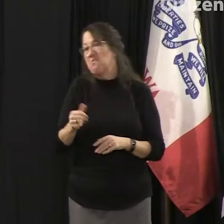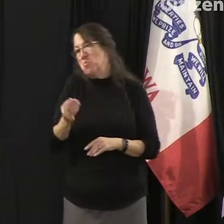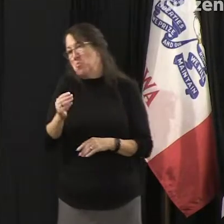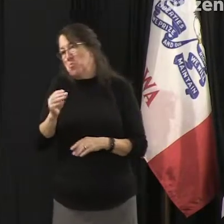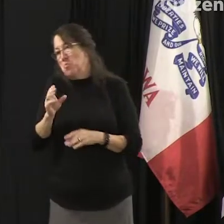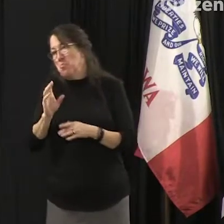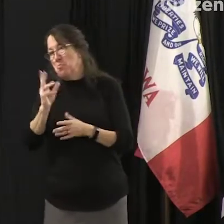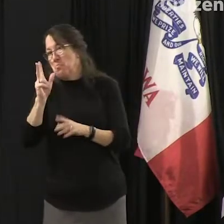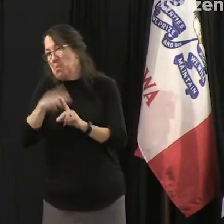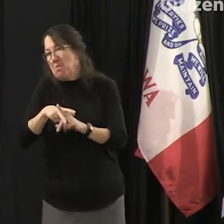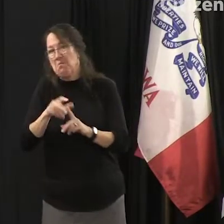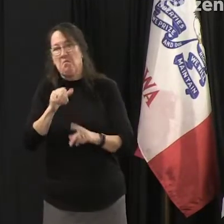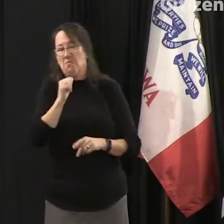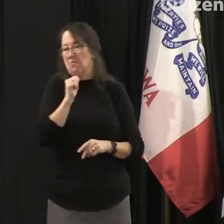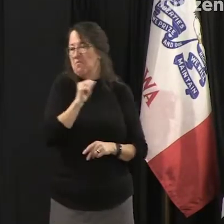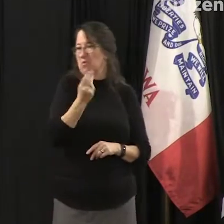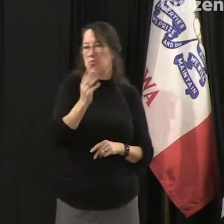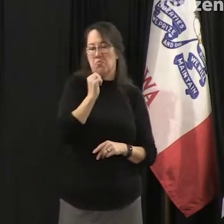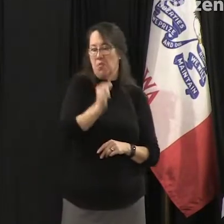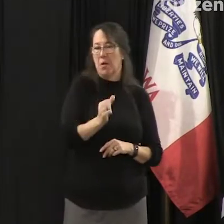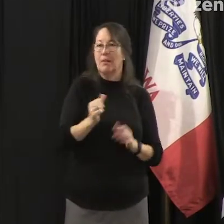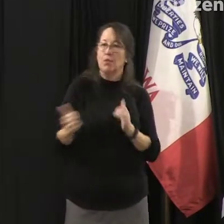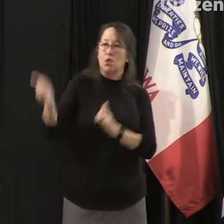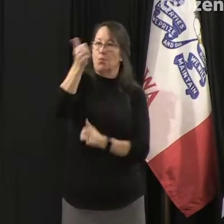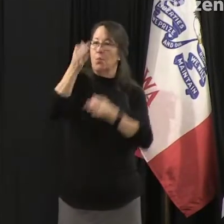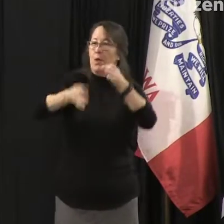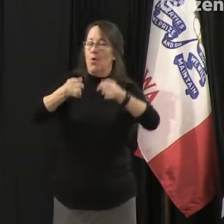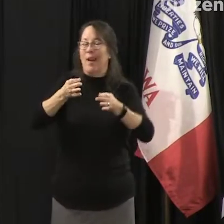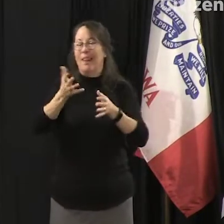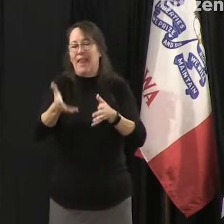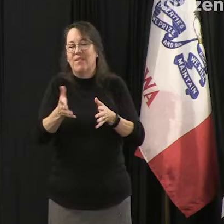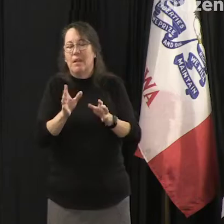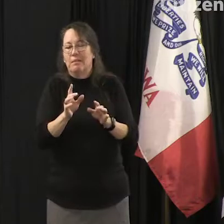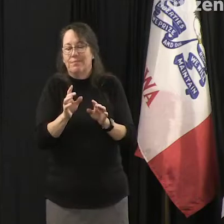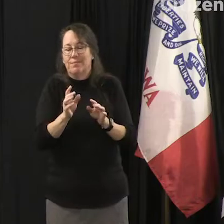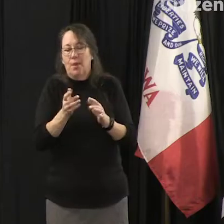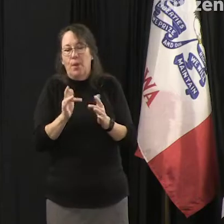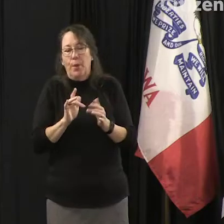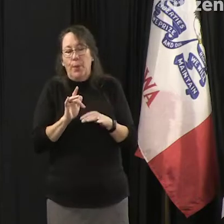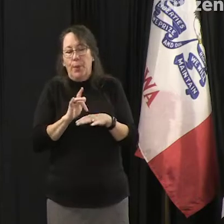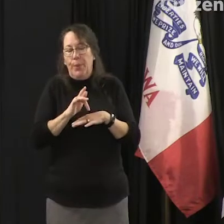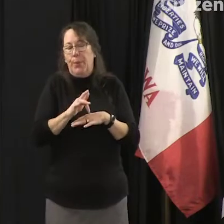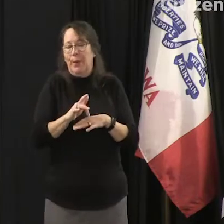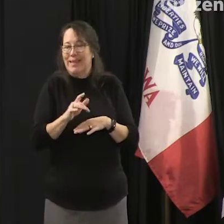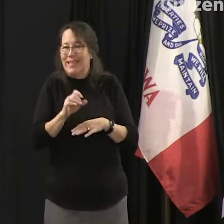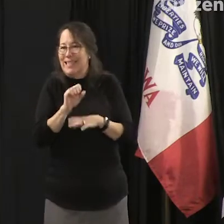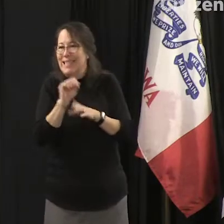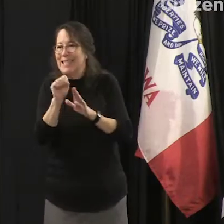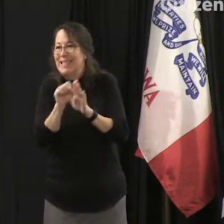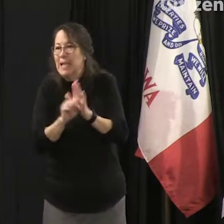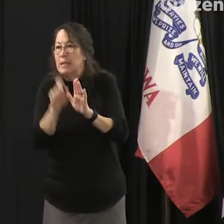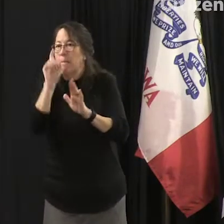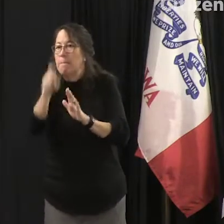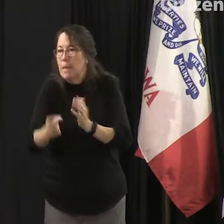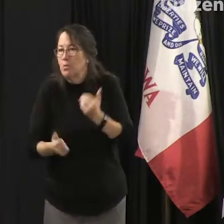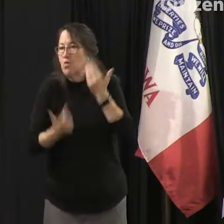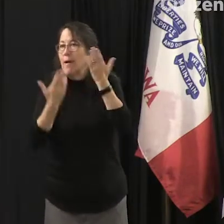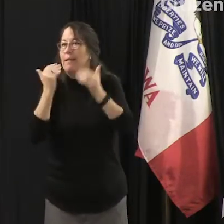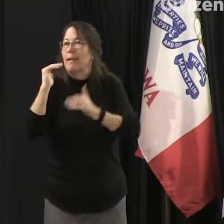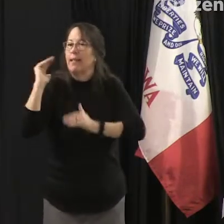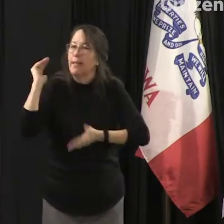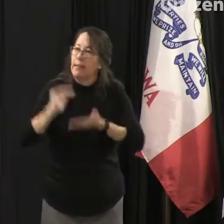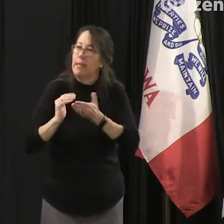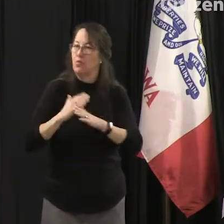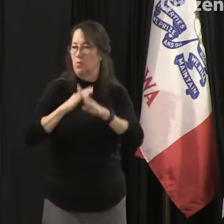implemented, some haven't. Well, the Supreme Court did leave a little loophole there. They said states must provide the least